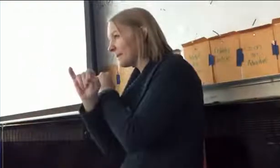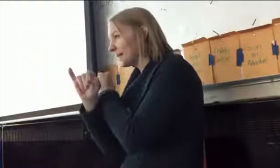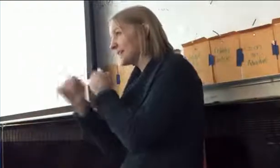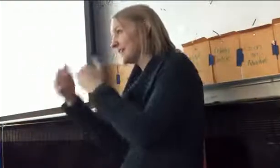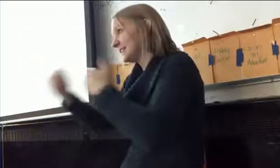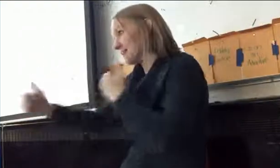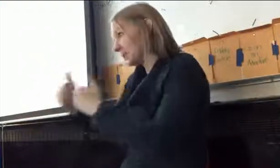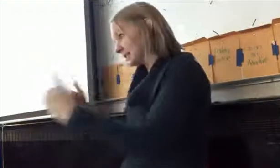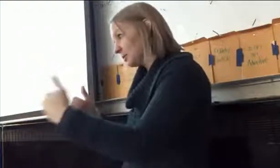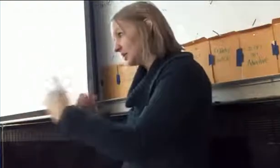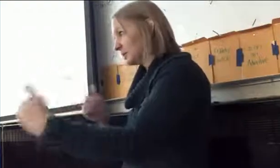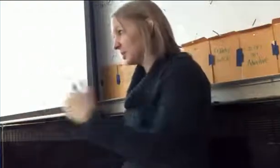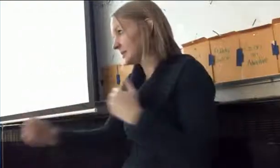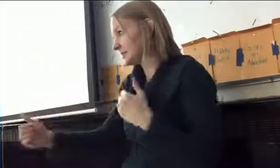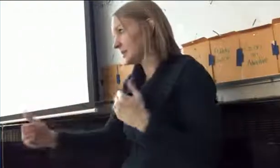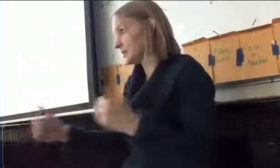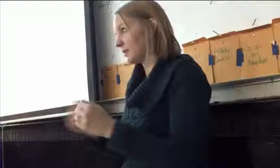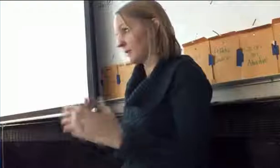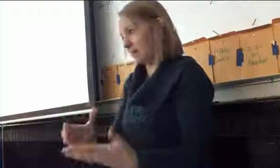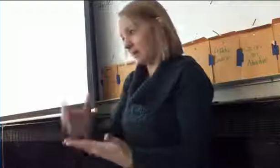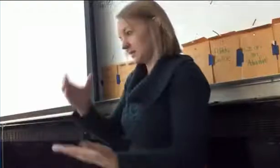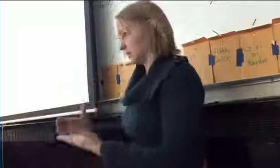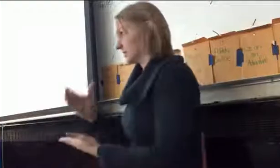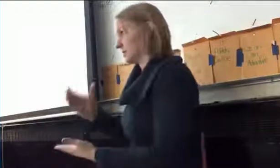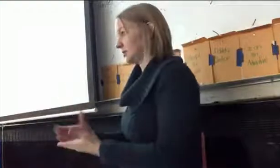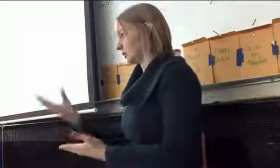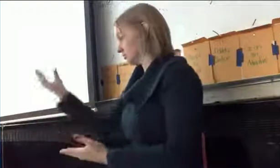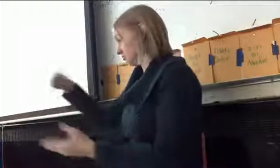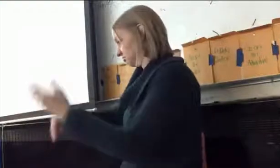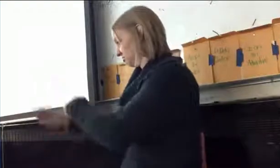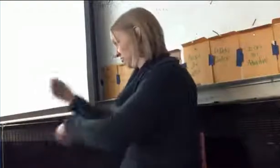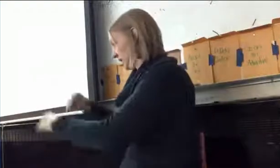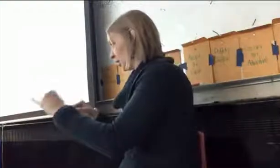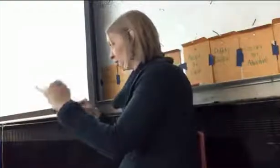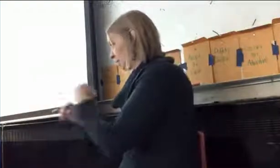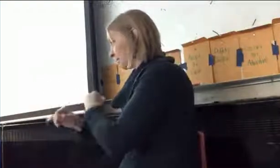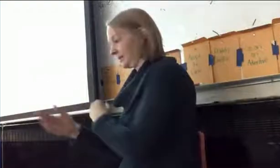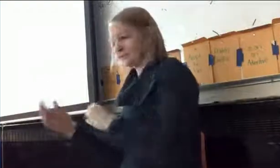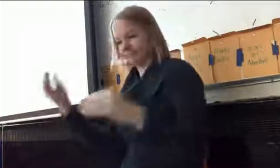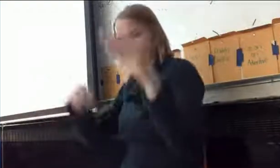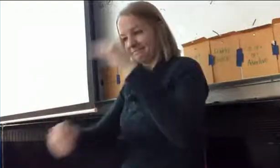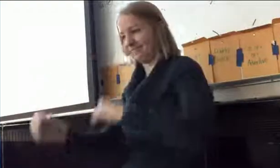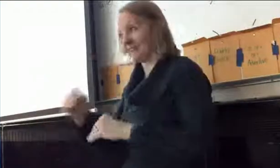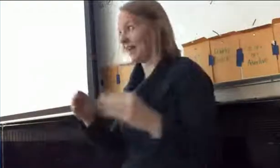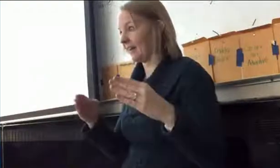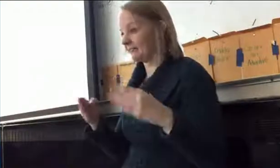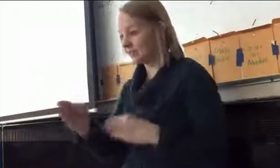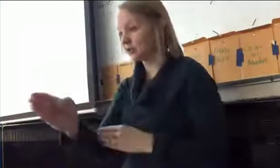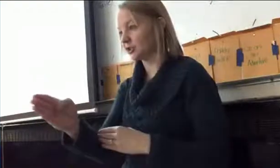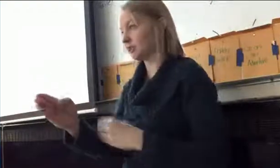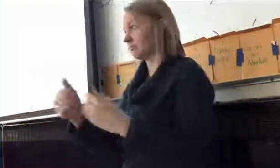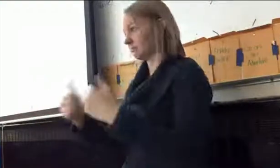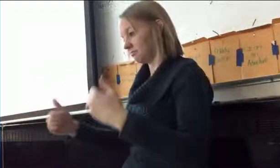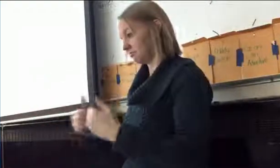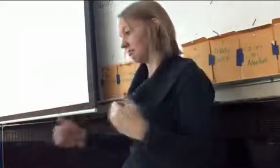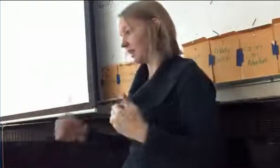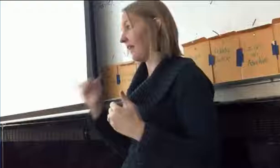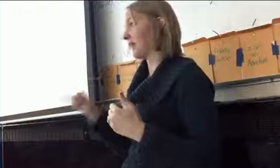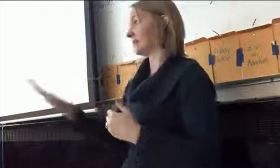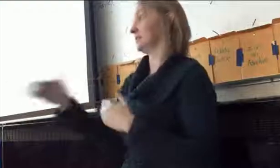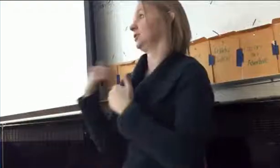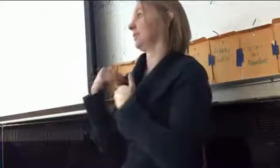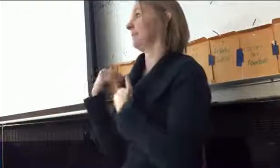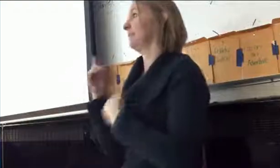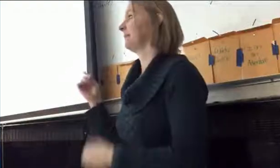moving them back and forth. So in these buckets, he would put a bunch of shrimp and a bunch of fish, put them into different piles, and that is basically his